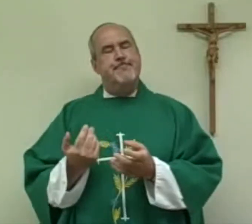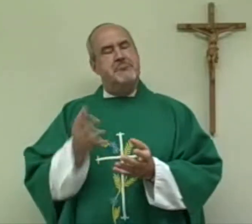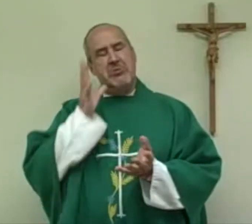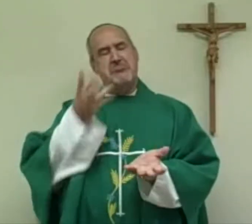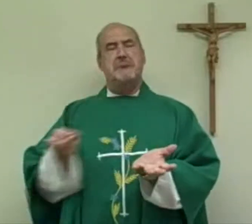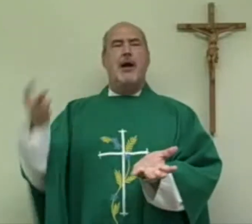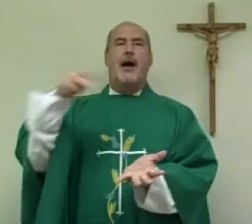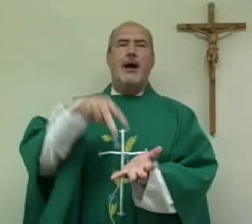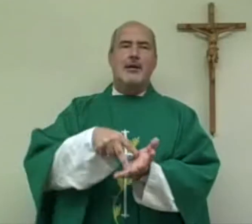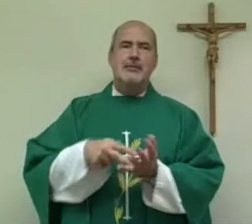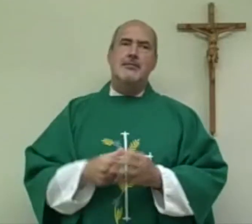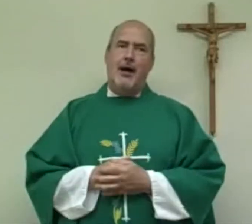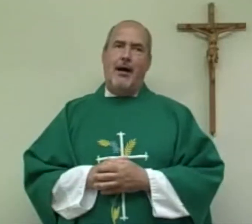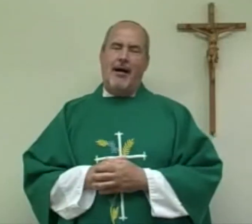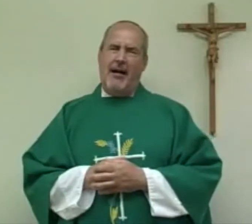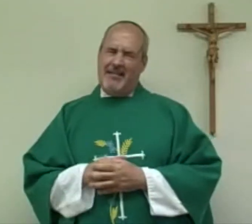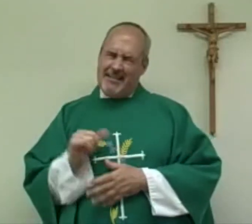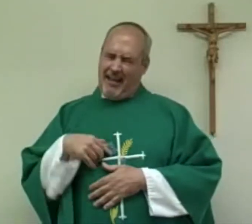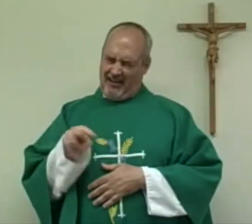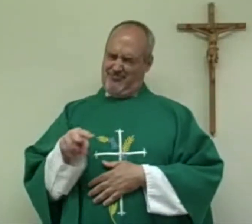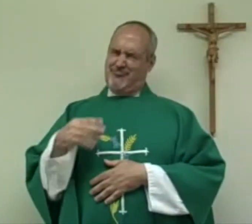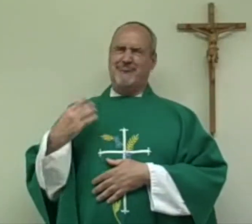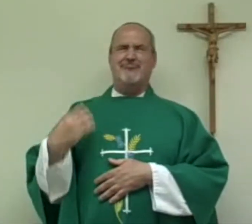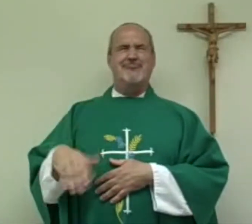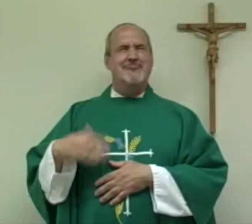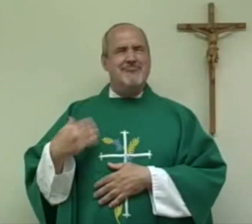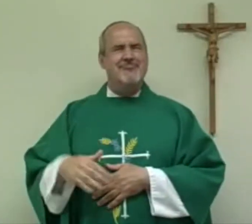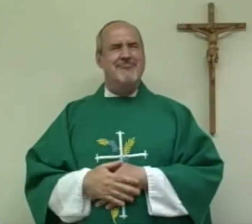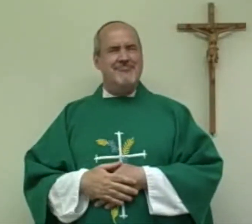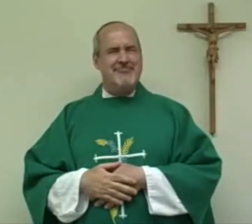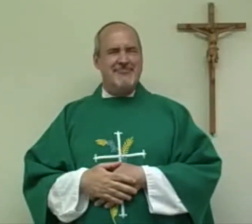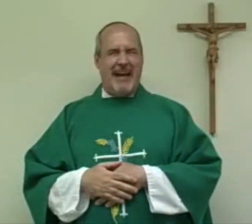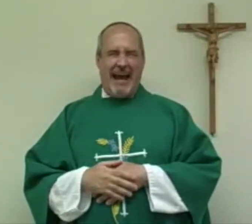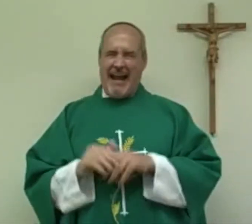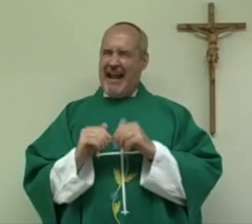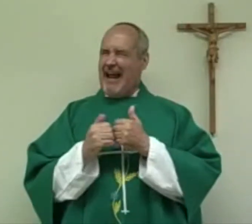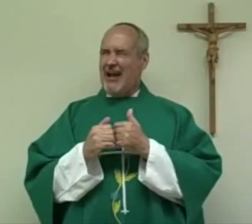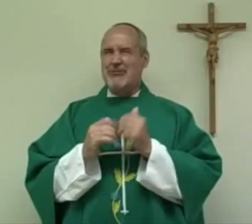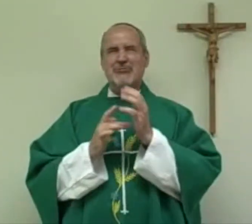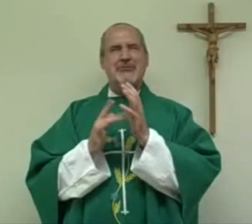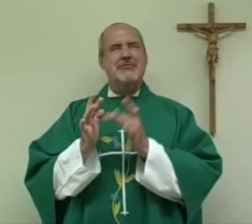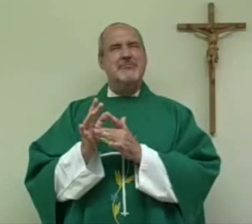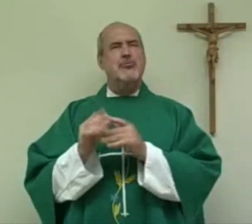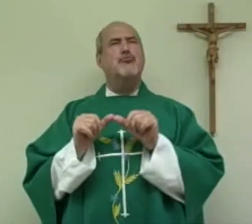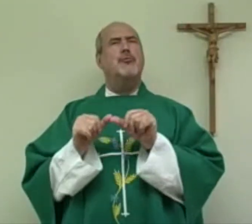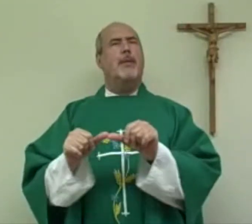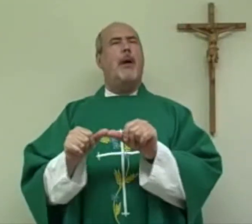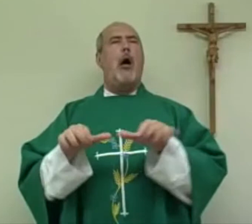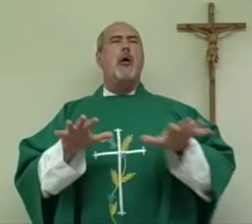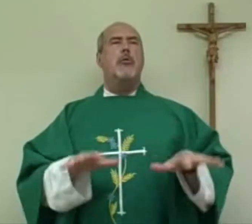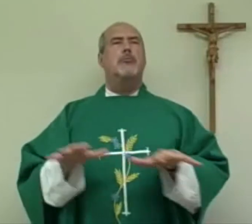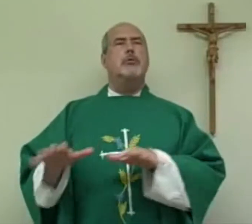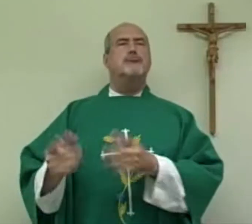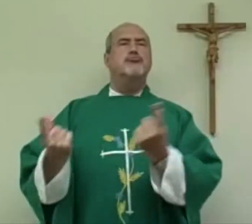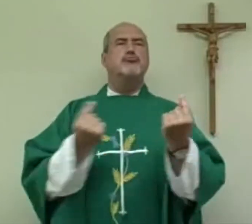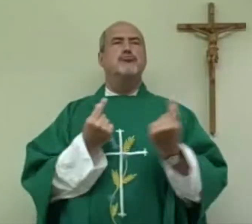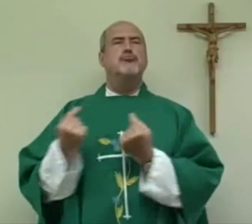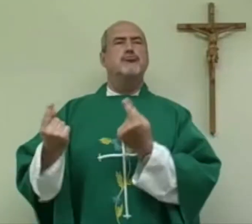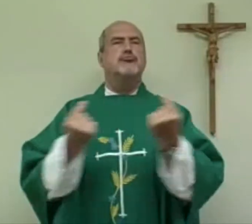terrible death and suffer, but that he would rise again. And that's amazing how he